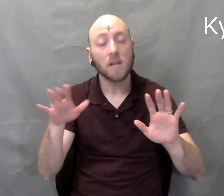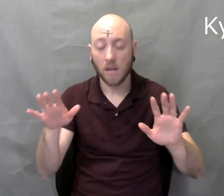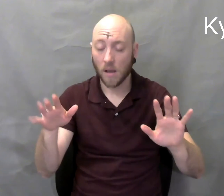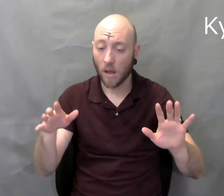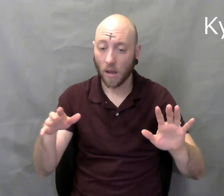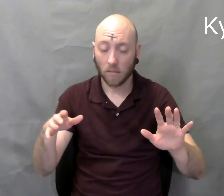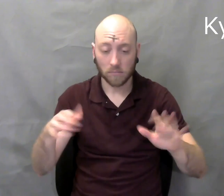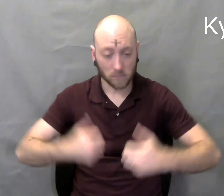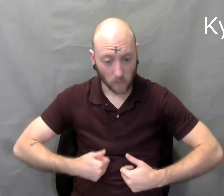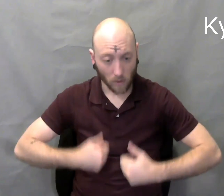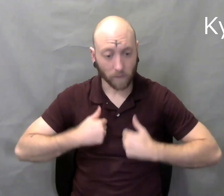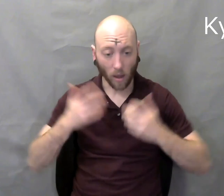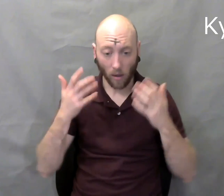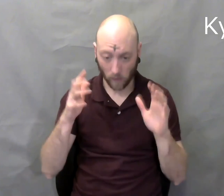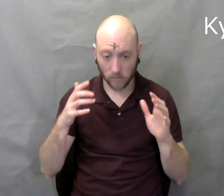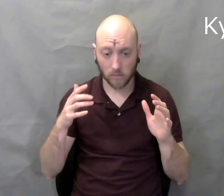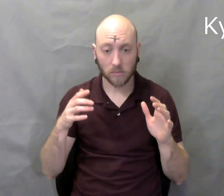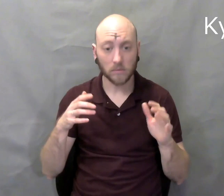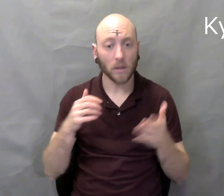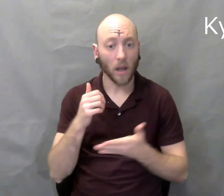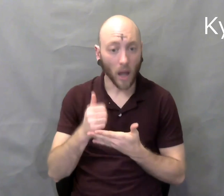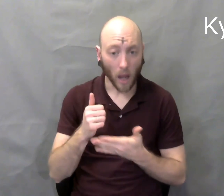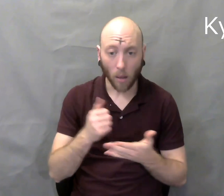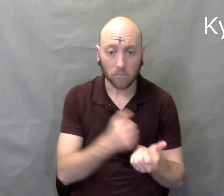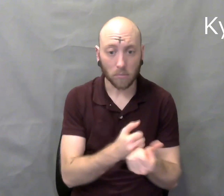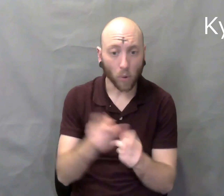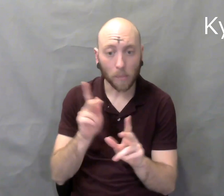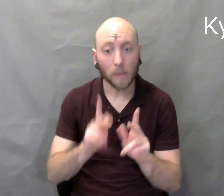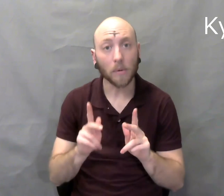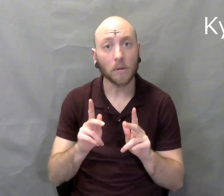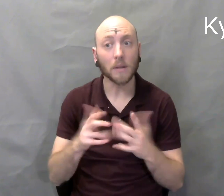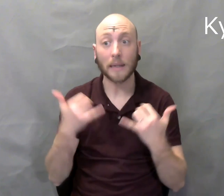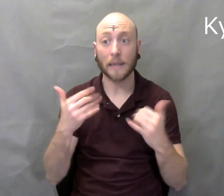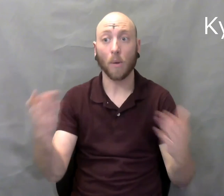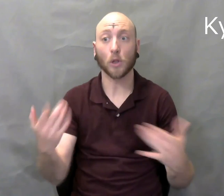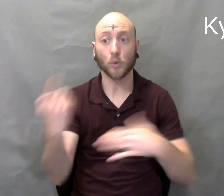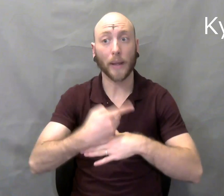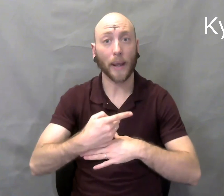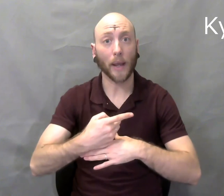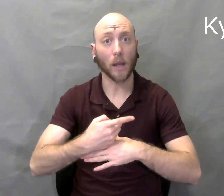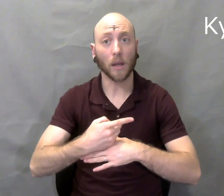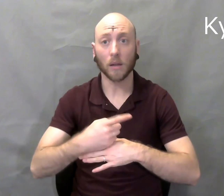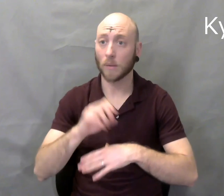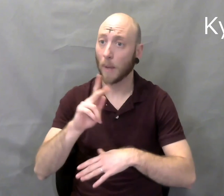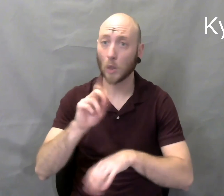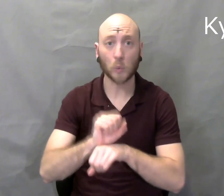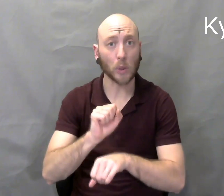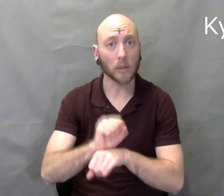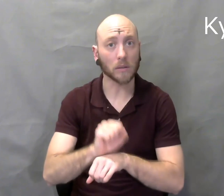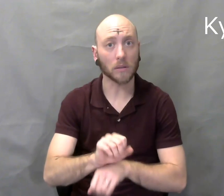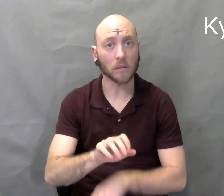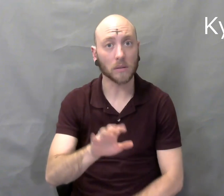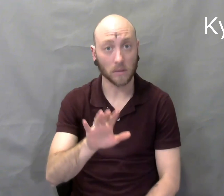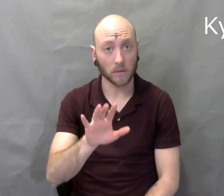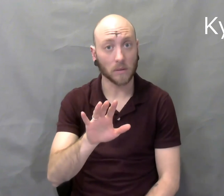be in that day and be supportive in that day, and then show up again today and go back to work. And that's the beauty of this